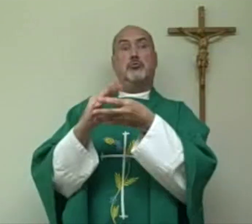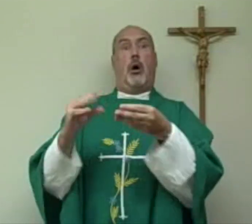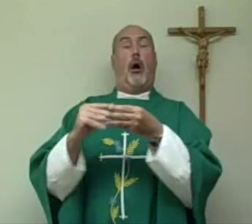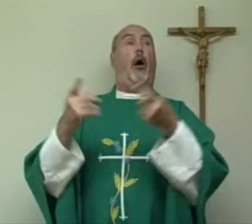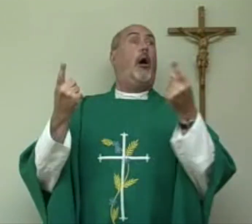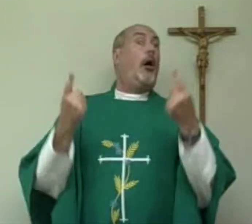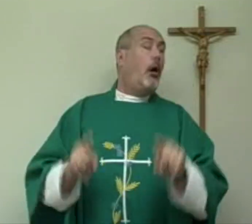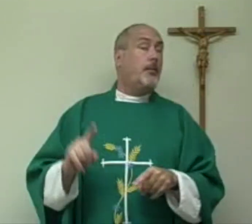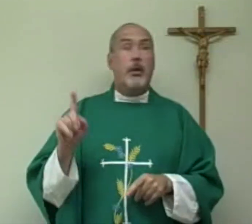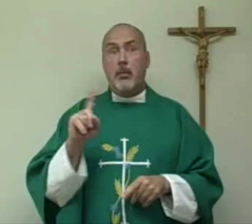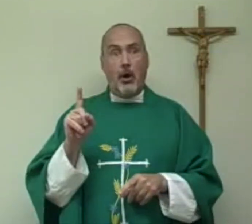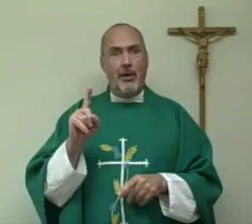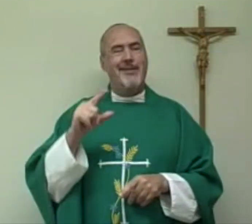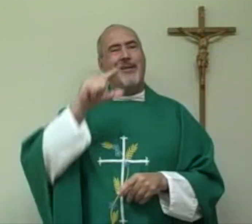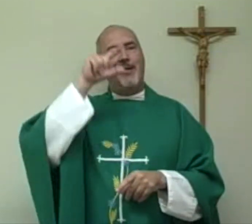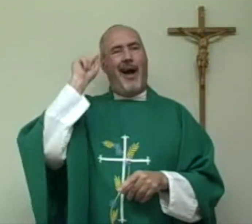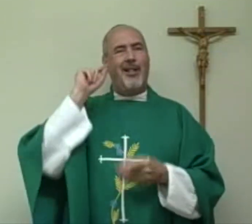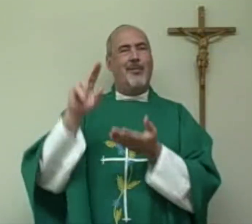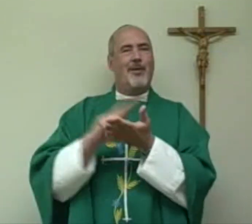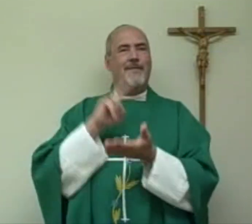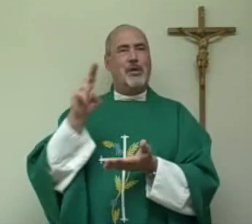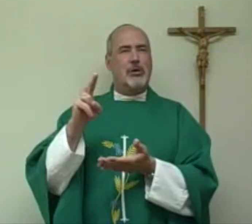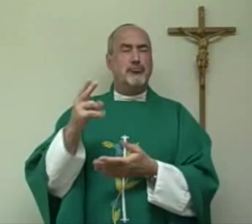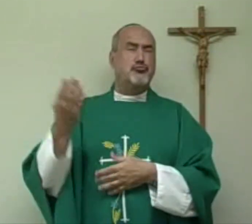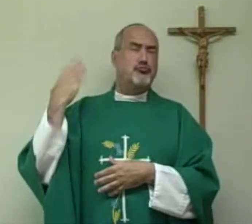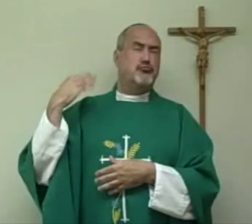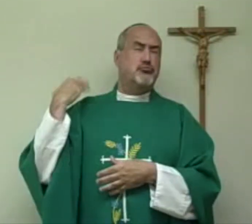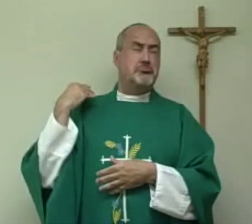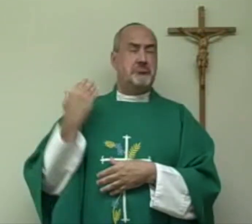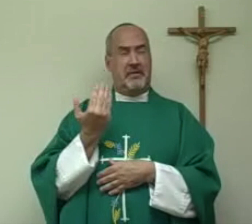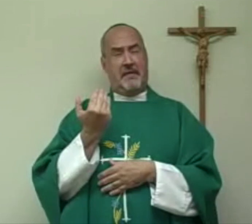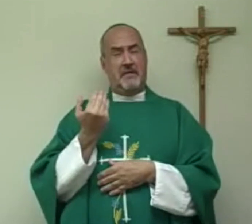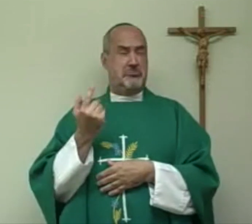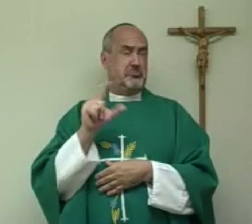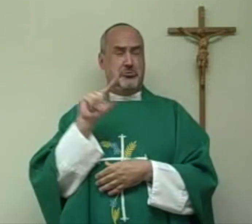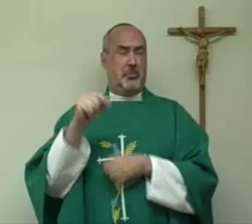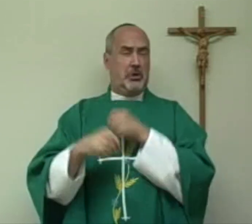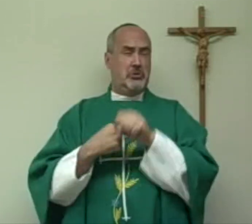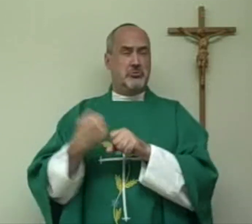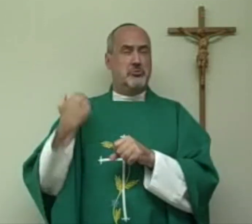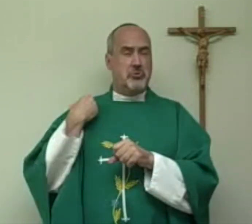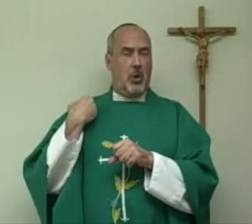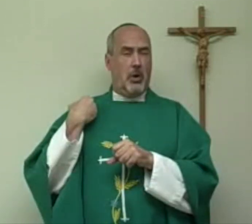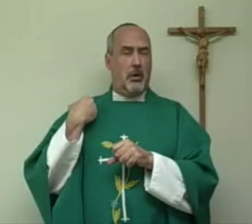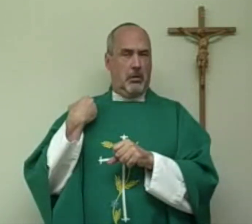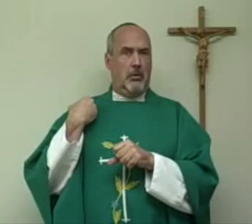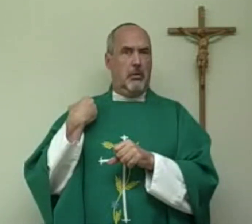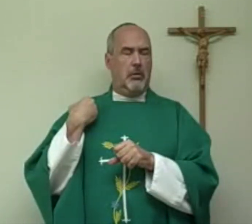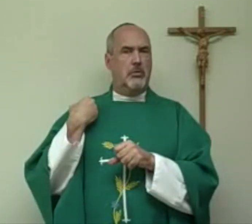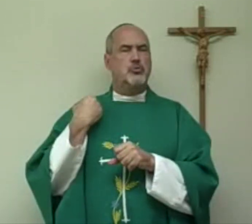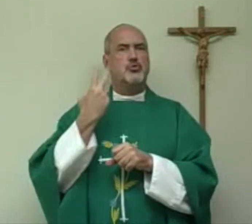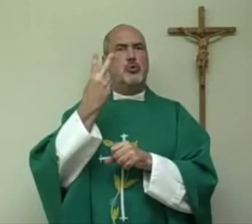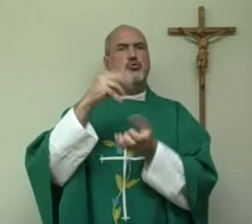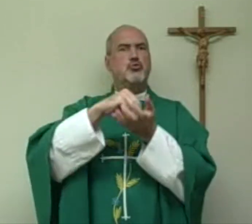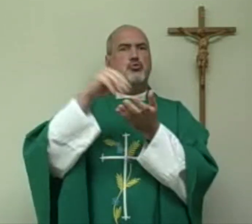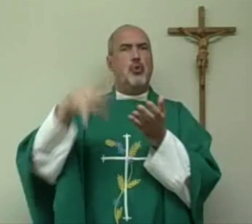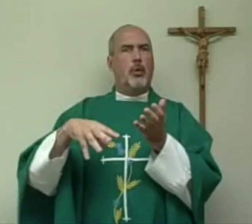but I'd like to tell you again. It's a true story that happened about 15 or 20 years ago when I was at Gallaudet